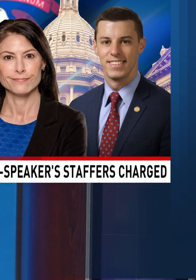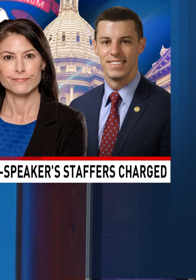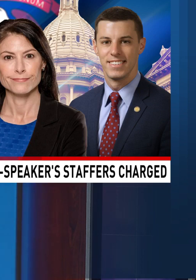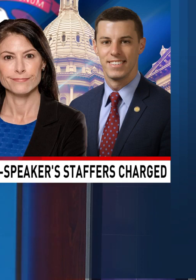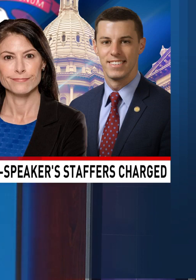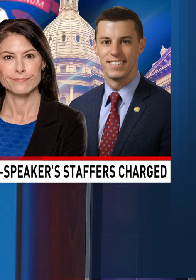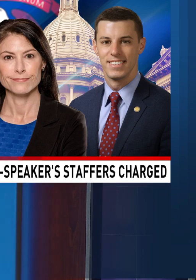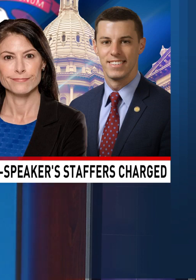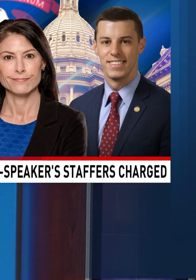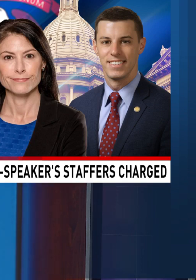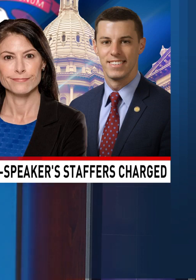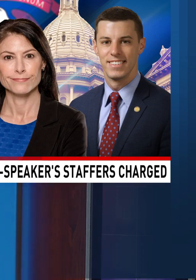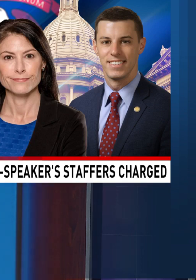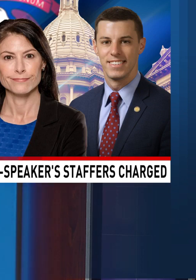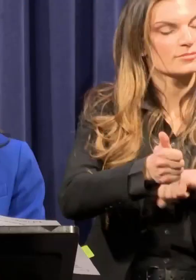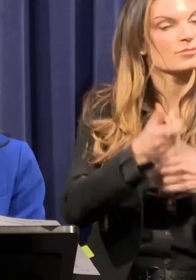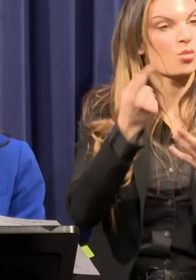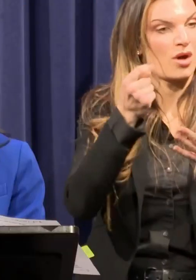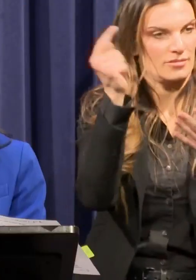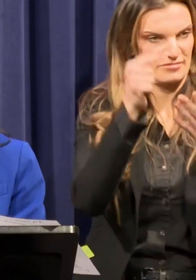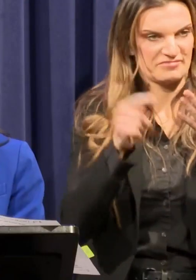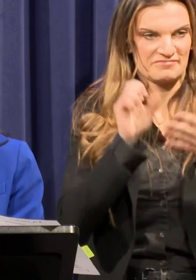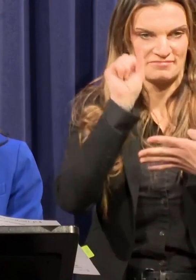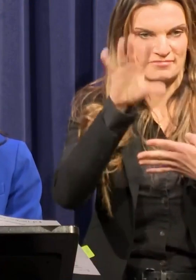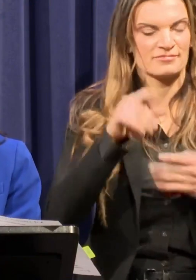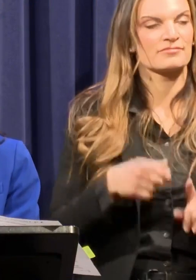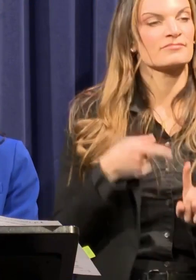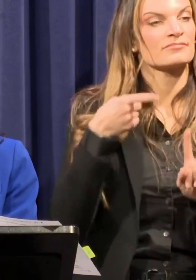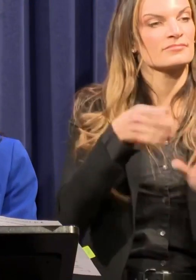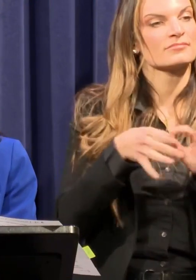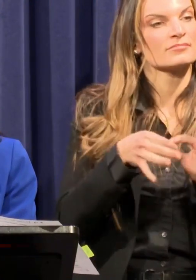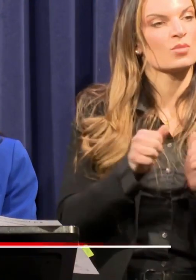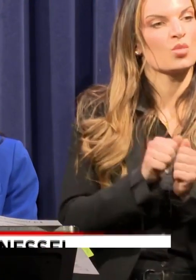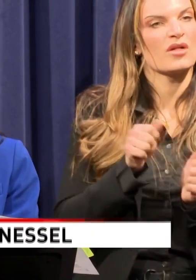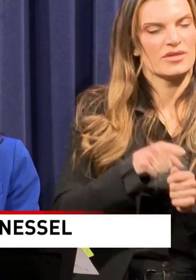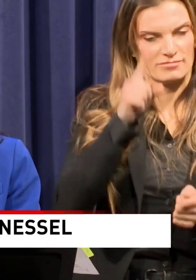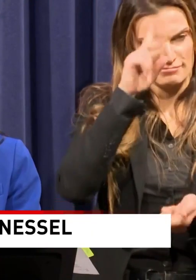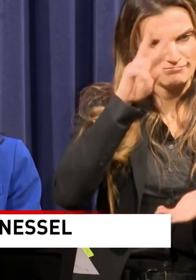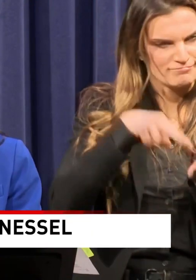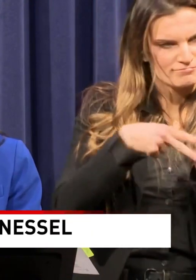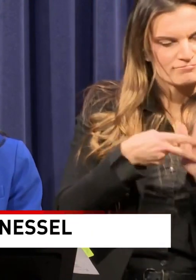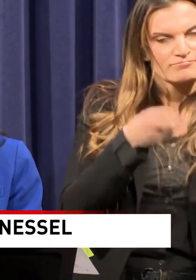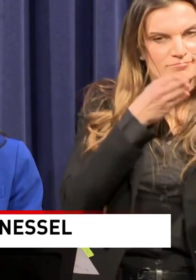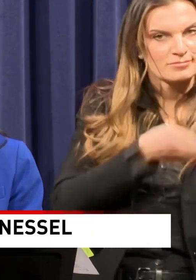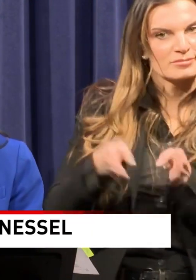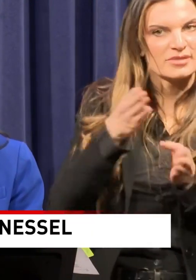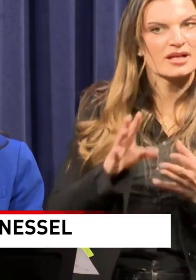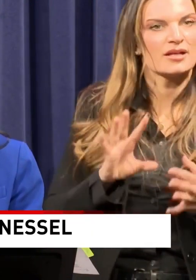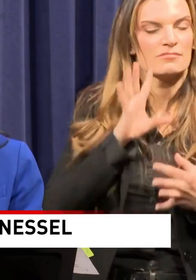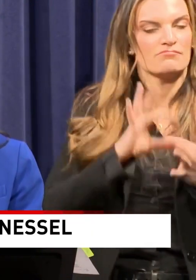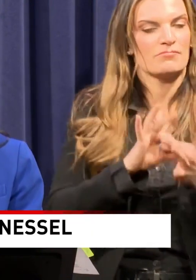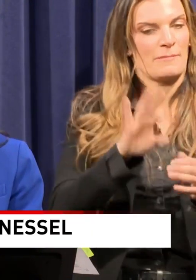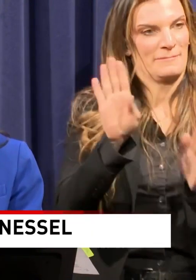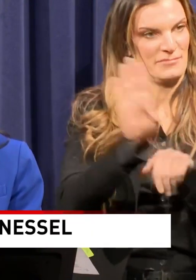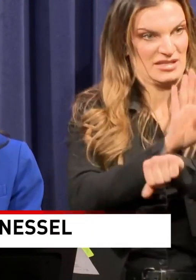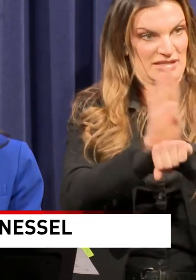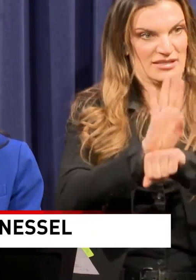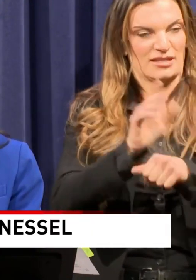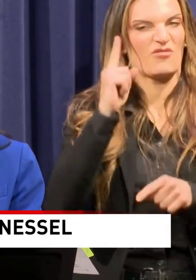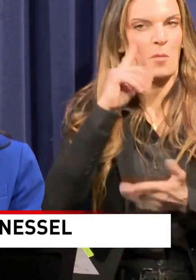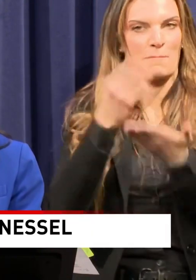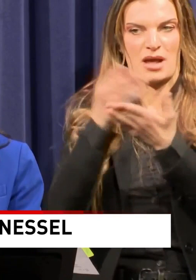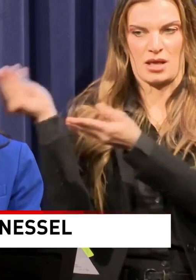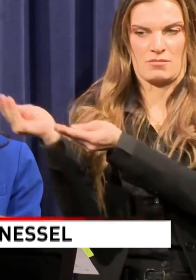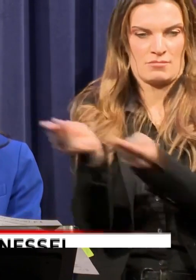what crimes they are said to have committed. One count of conducting a criminal enterprise, a 20-year felony. One count